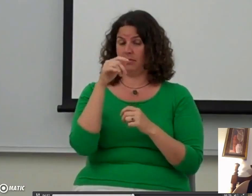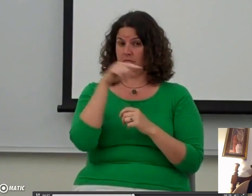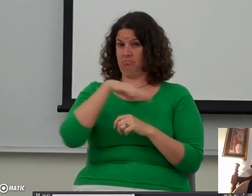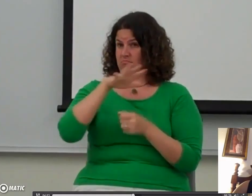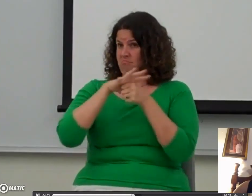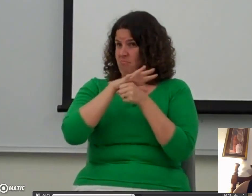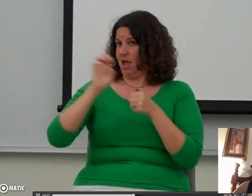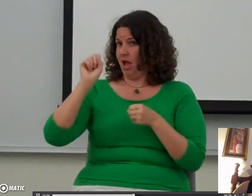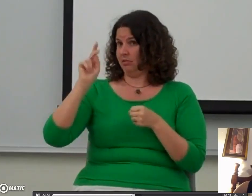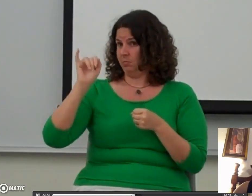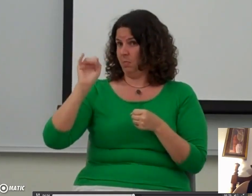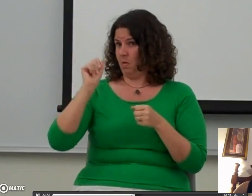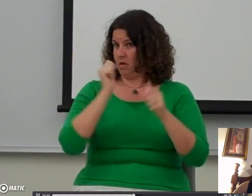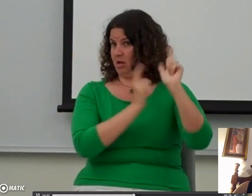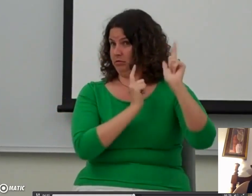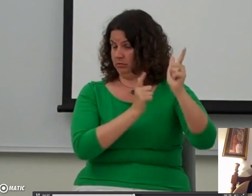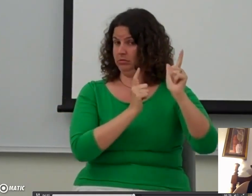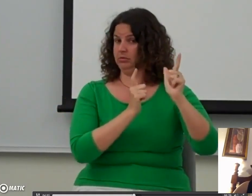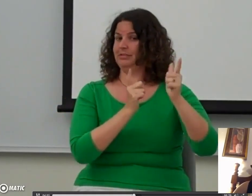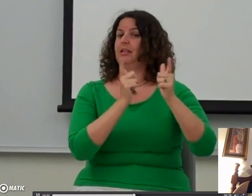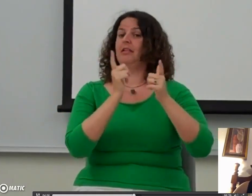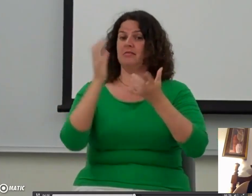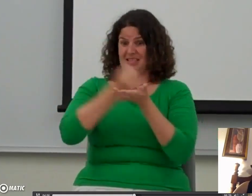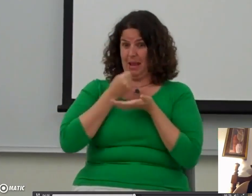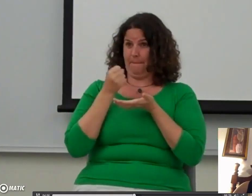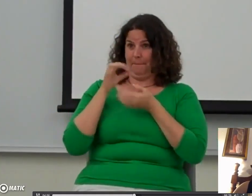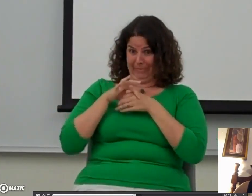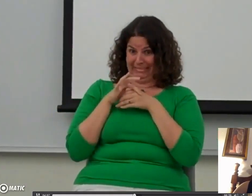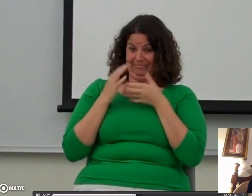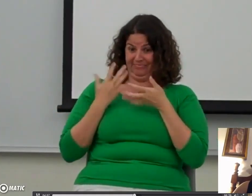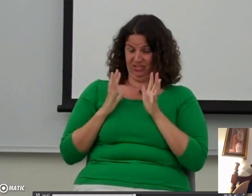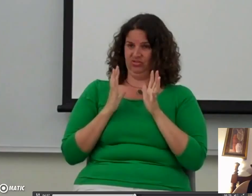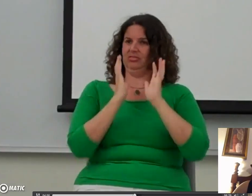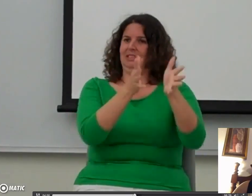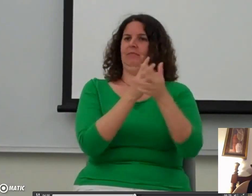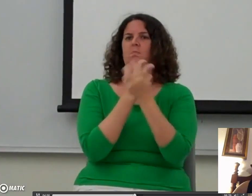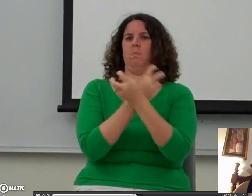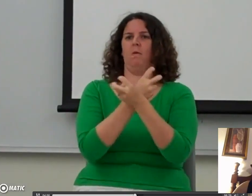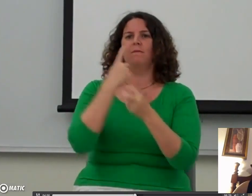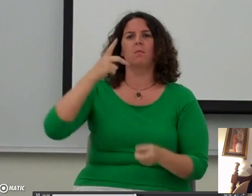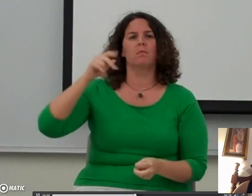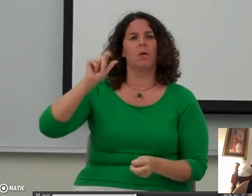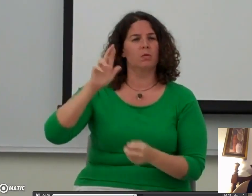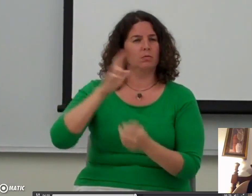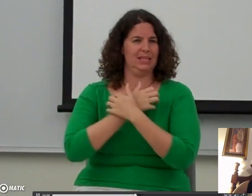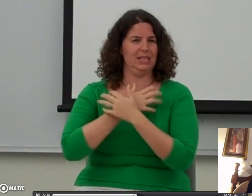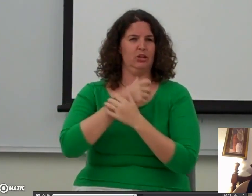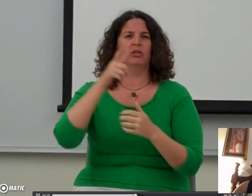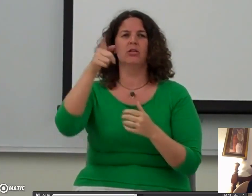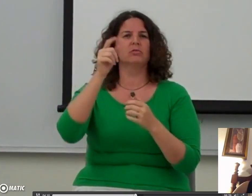they had this one area where there was a lot of bones. And a lot of people in Alaska, they hunt. And what they do, they'll leave the